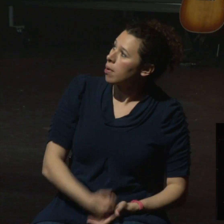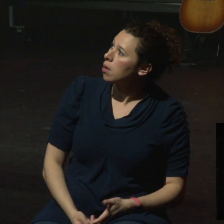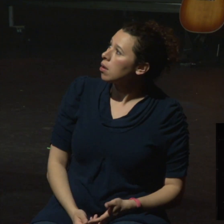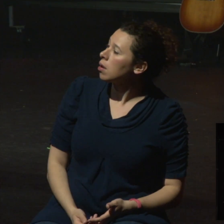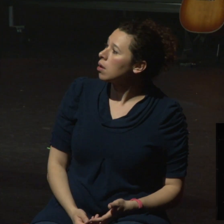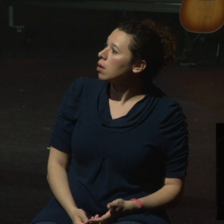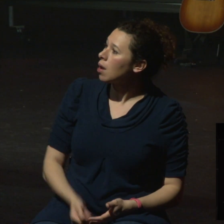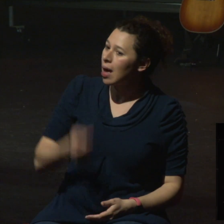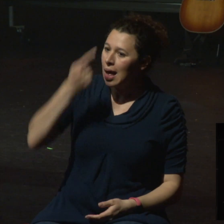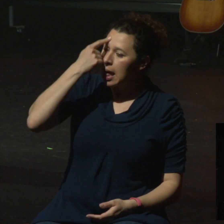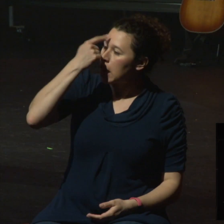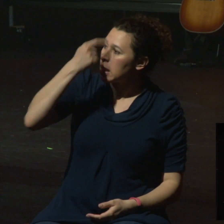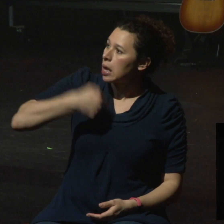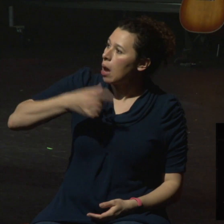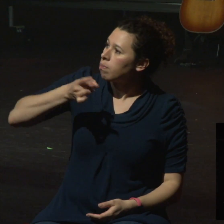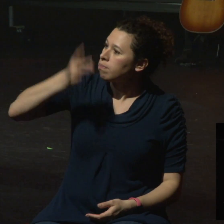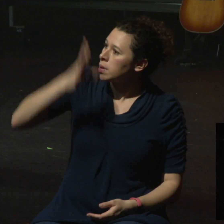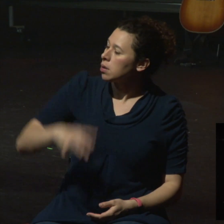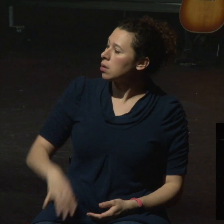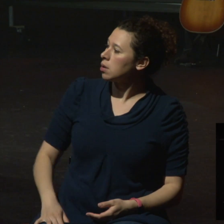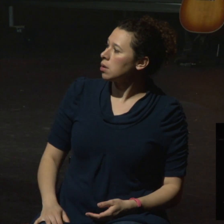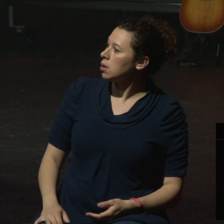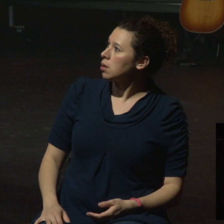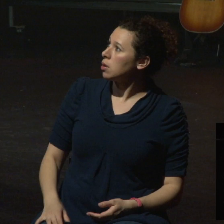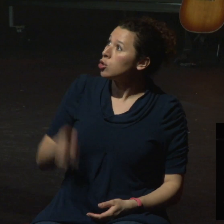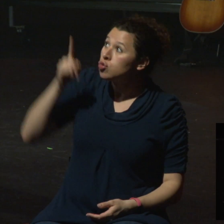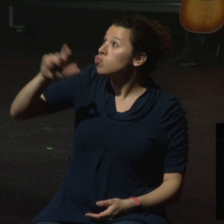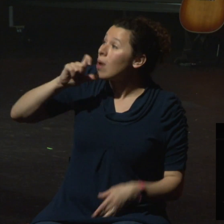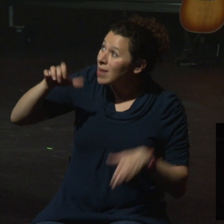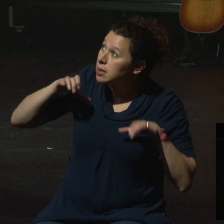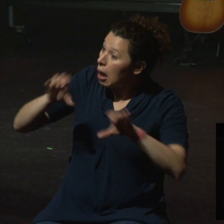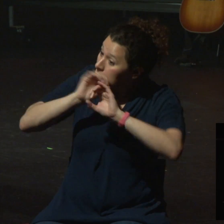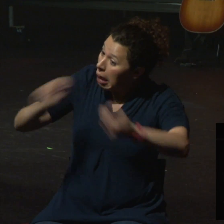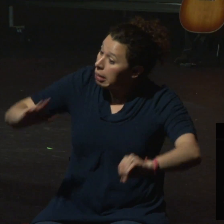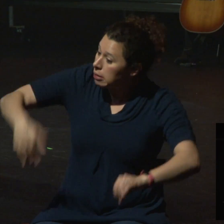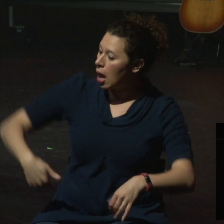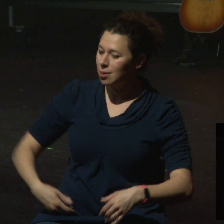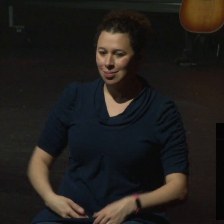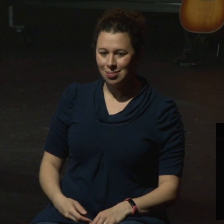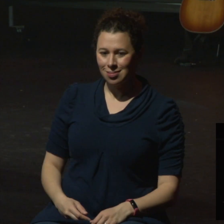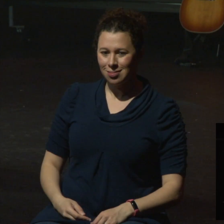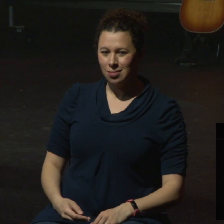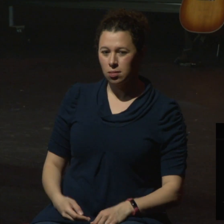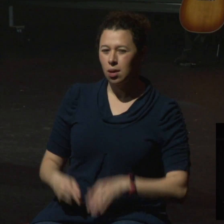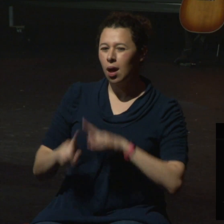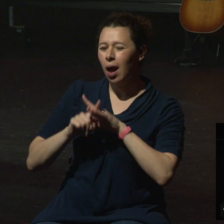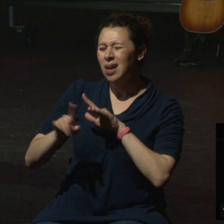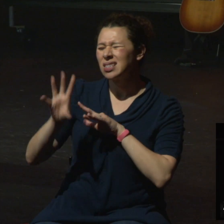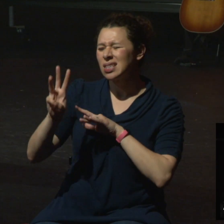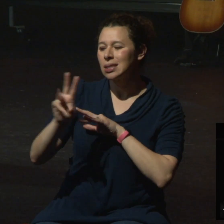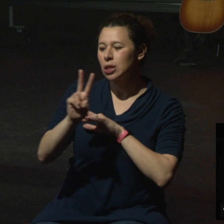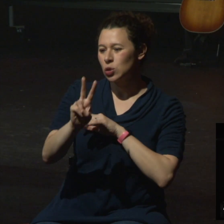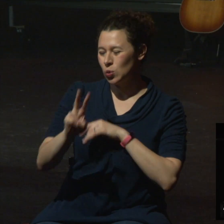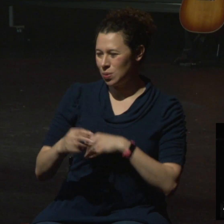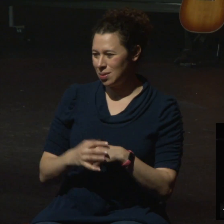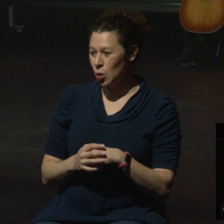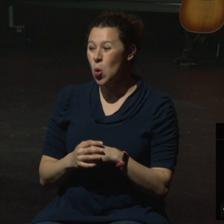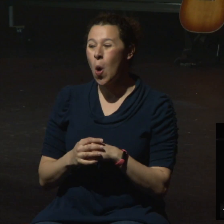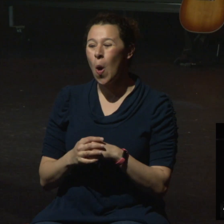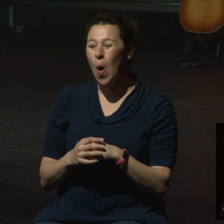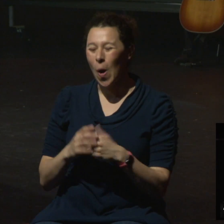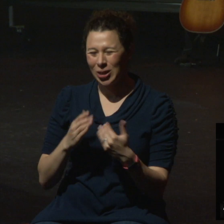They think I'm a joke. You ain't even done nothing yet. Look at Exodus 6:2. This is where it gets